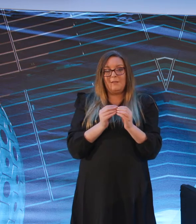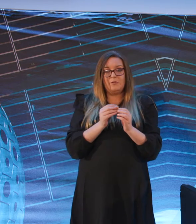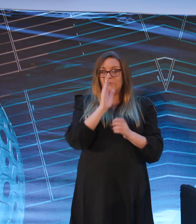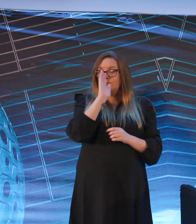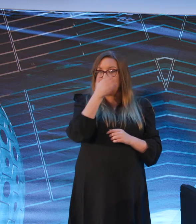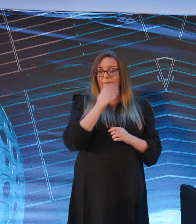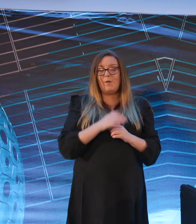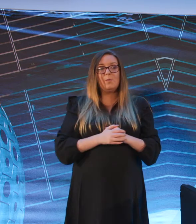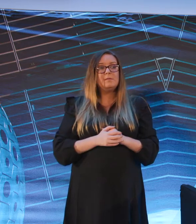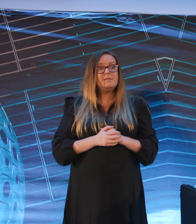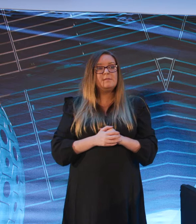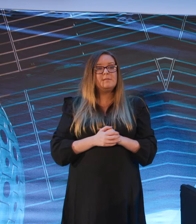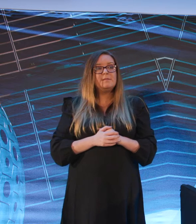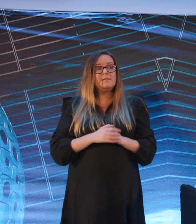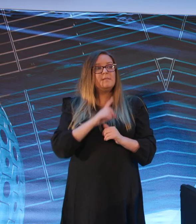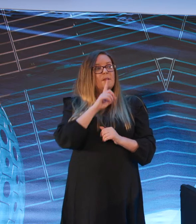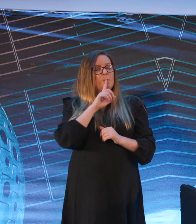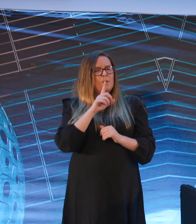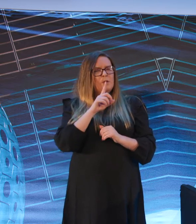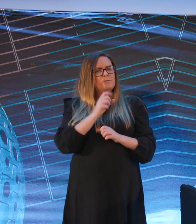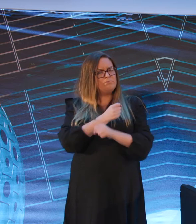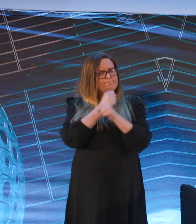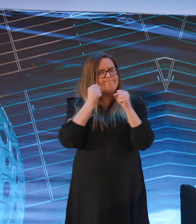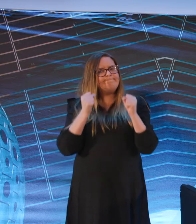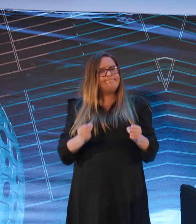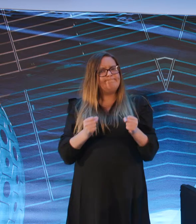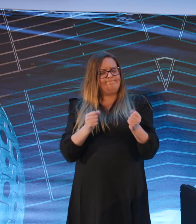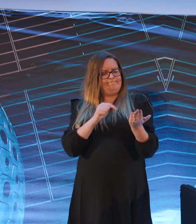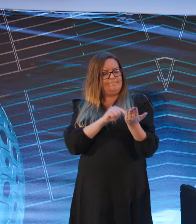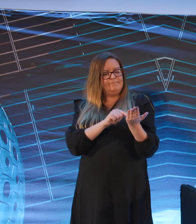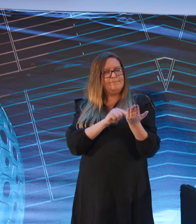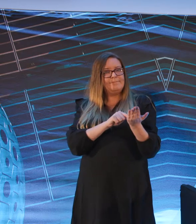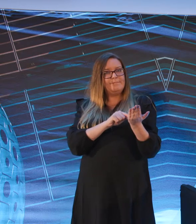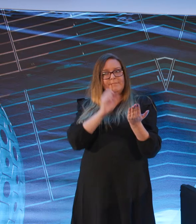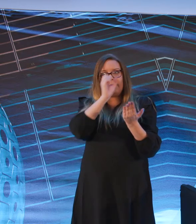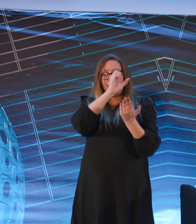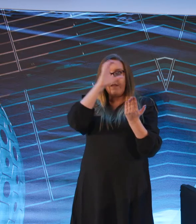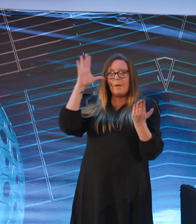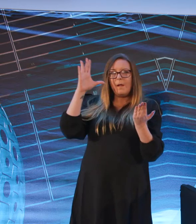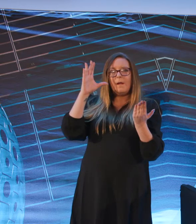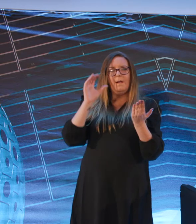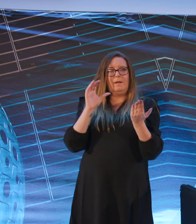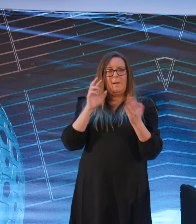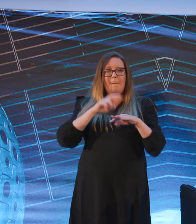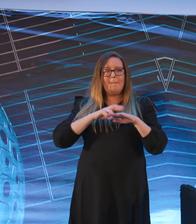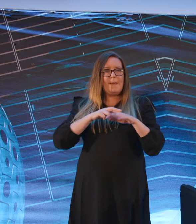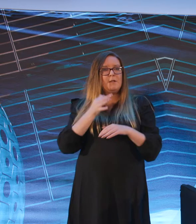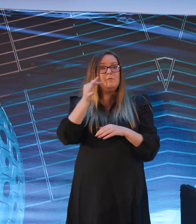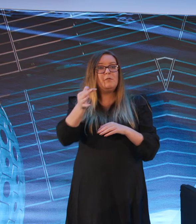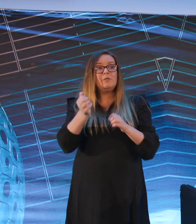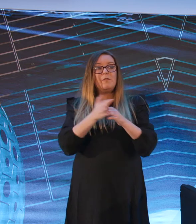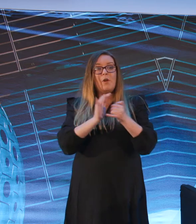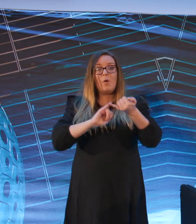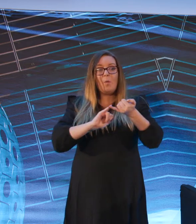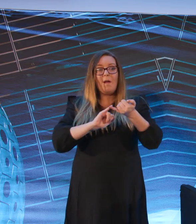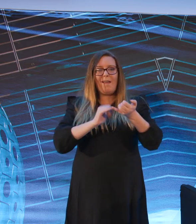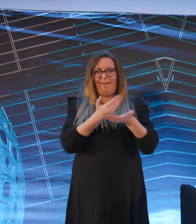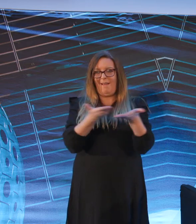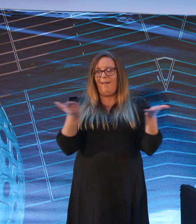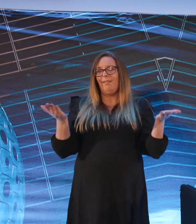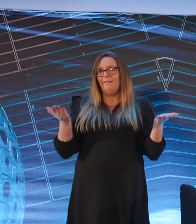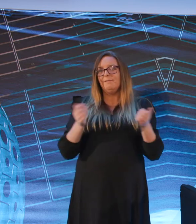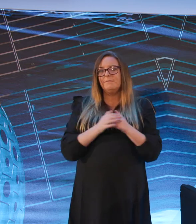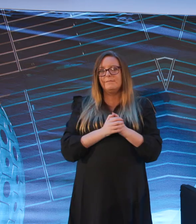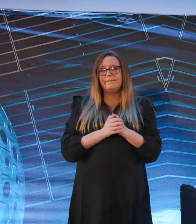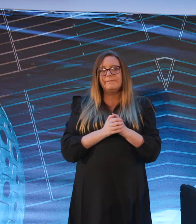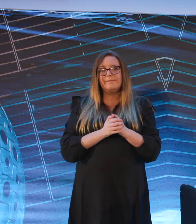straightforward, but it's yet very profound: to imagine and create better futures for all. And